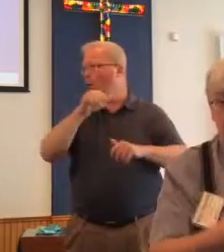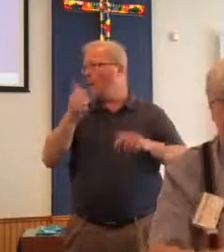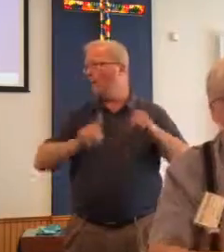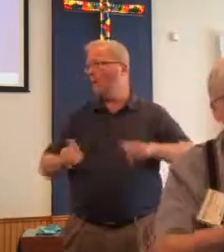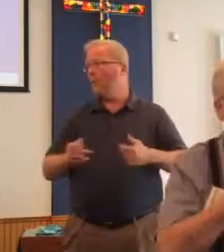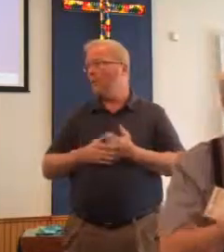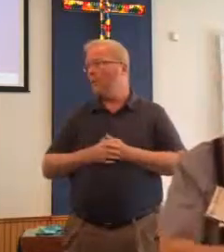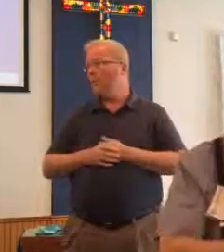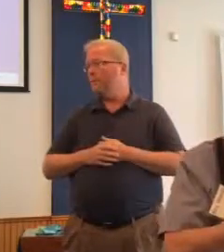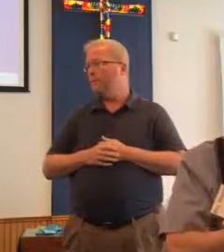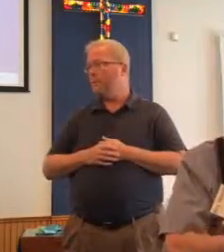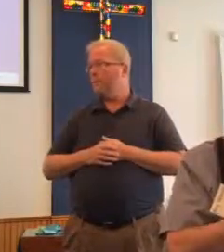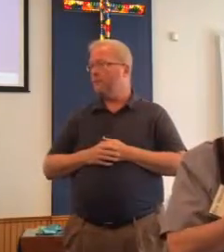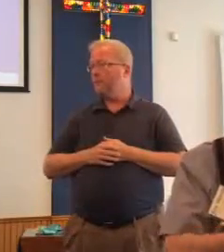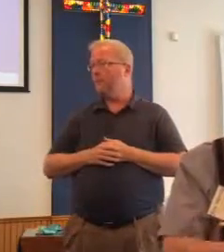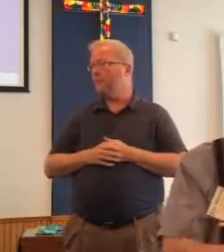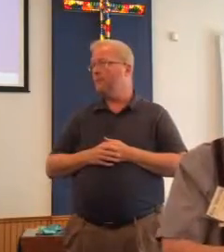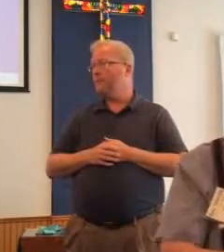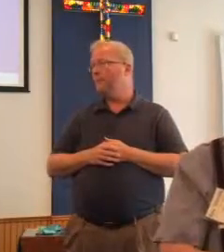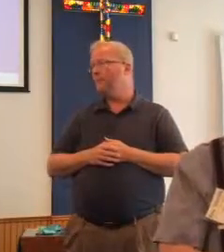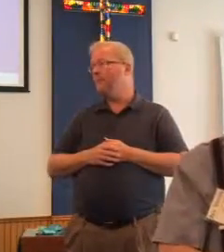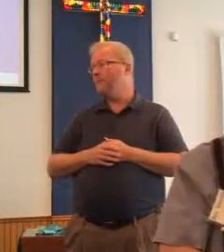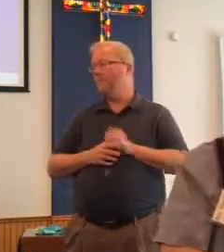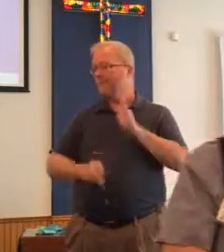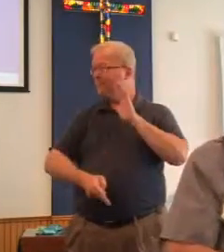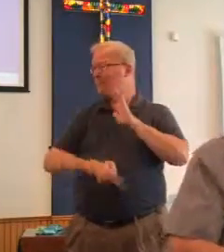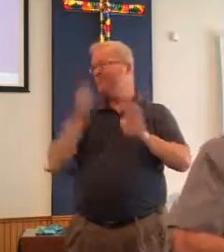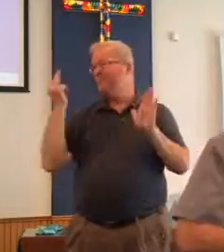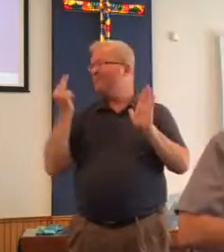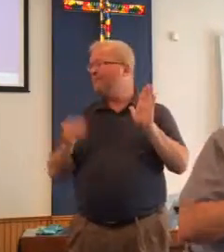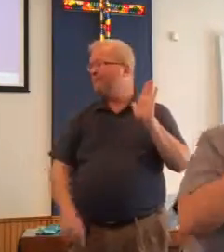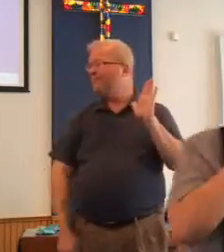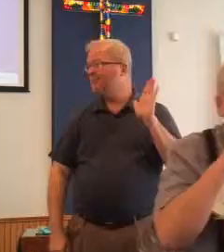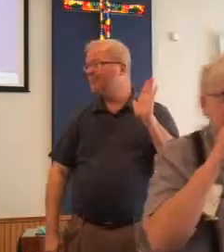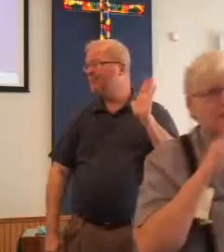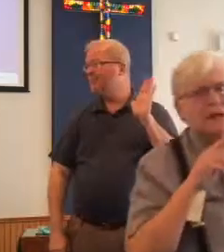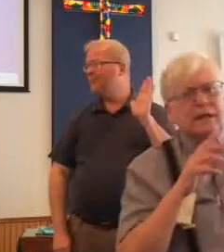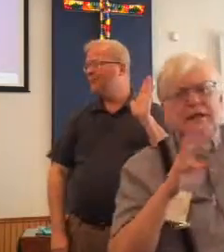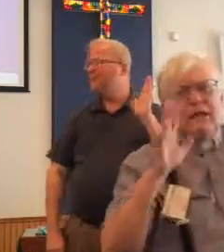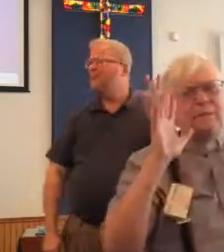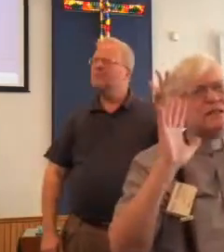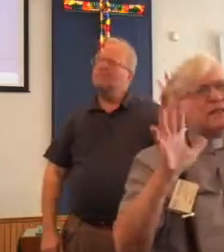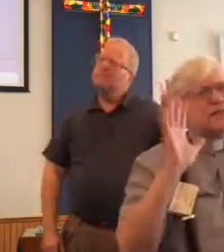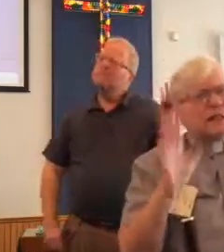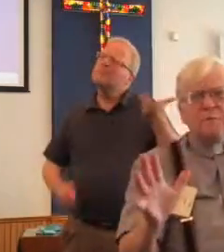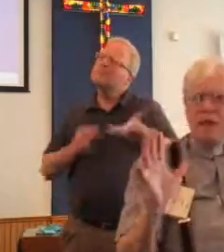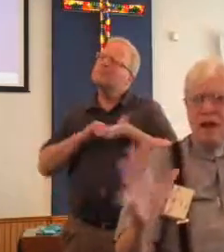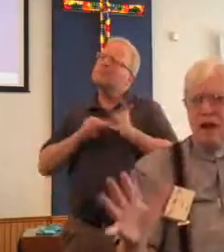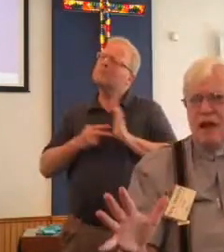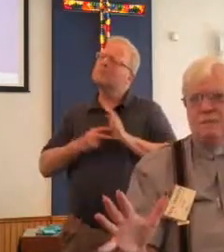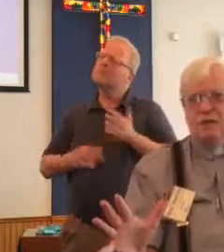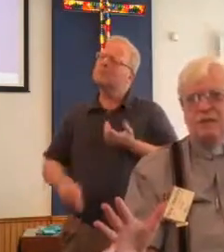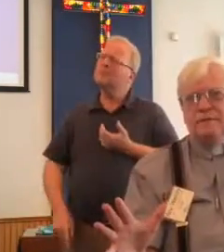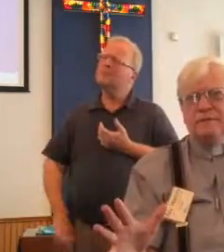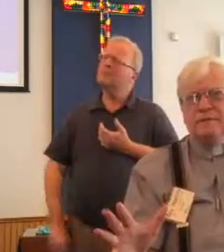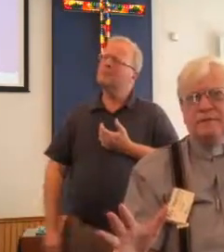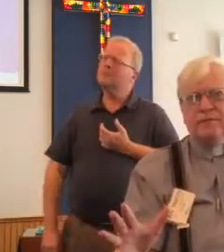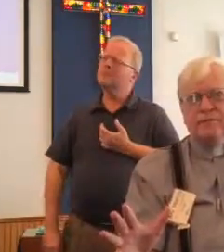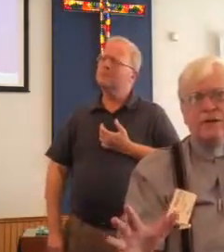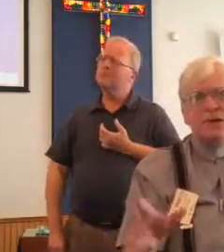They define other people for us. Now, what does that mean? It means that